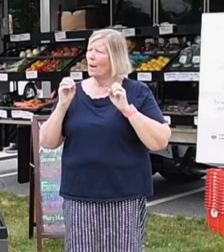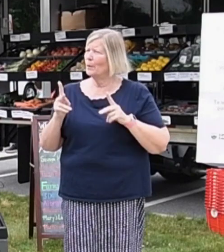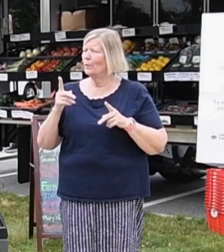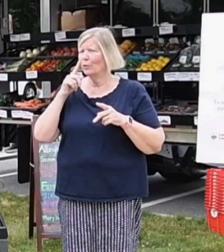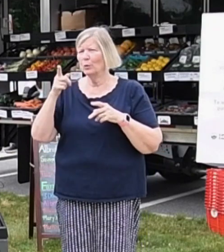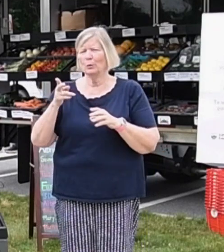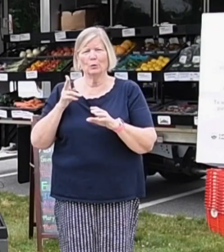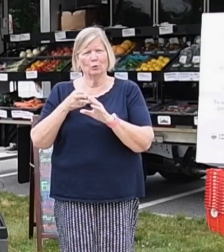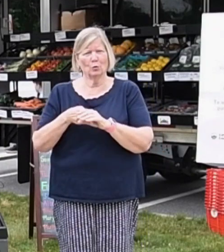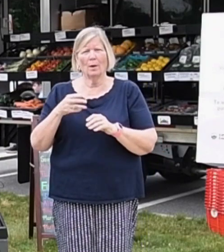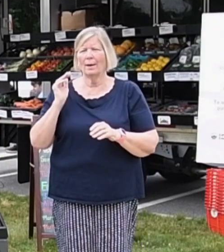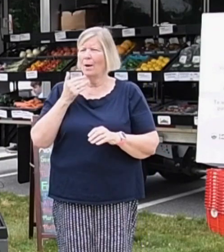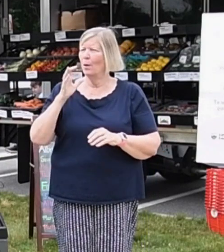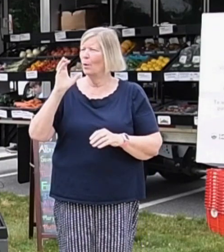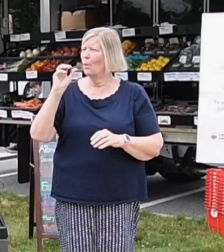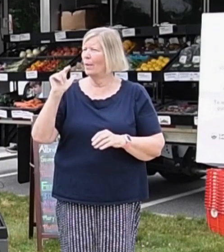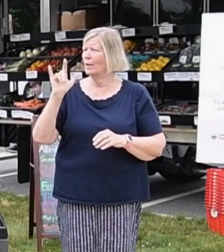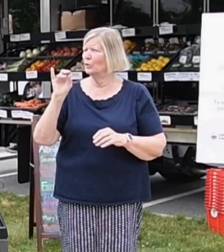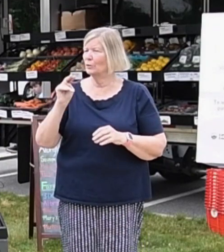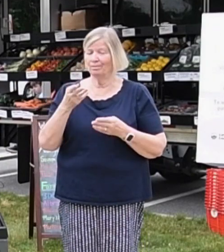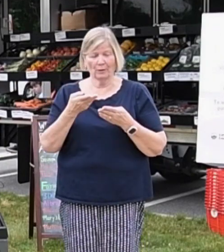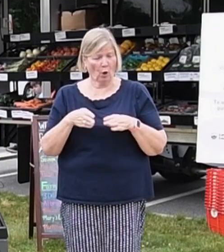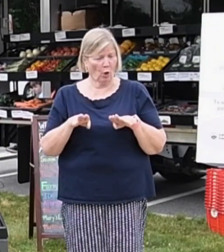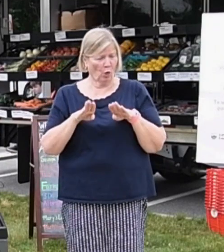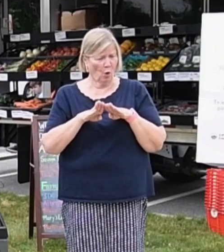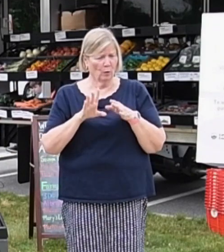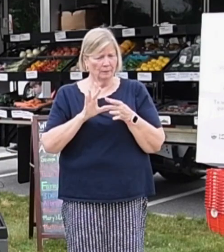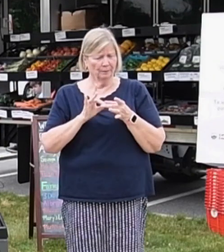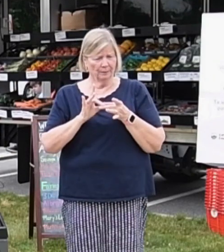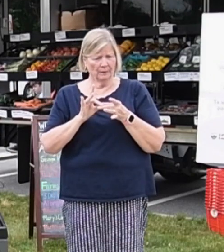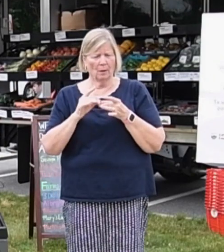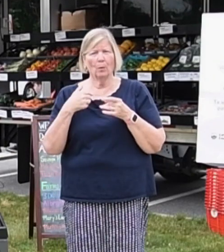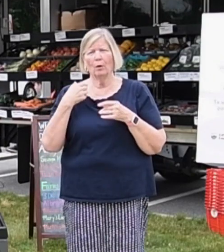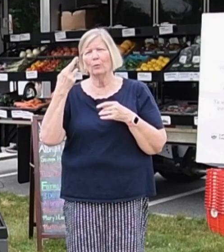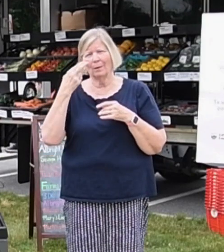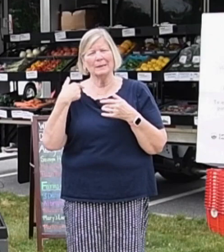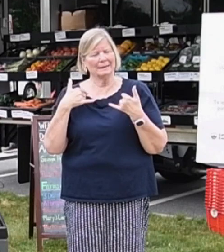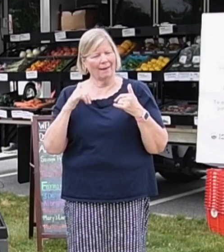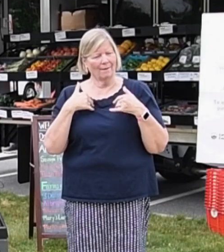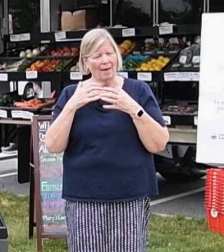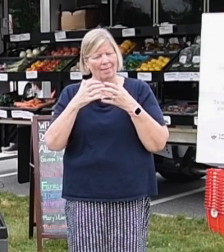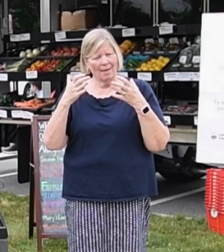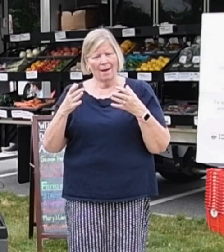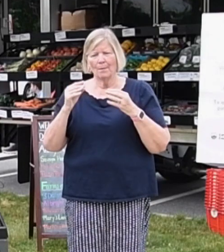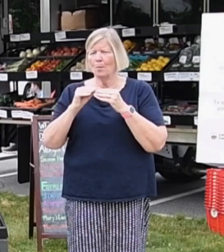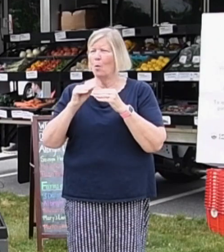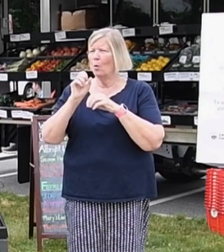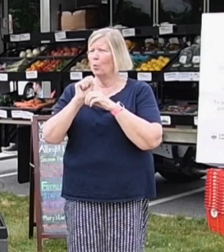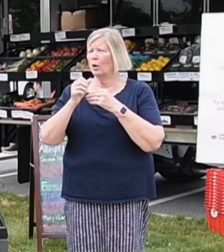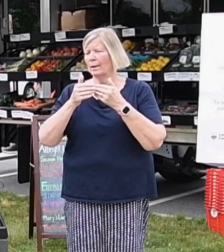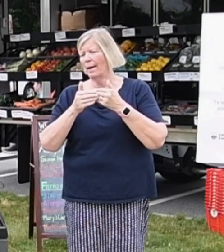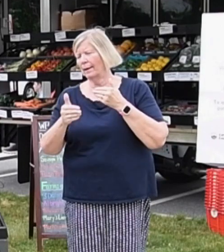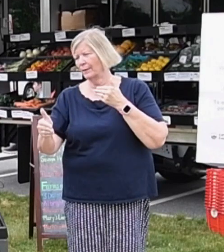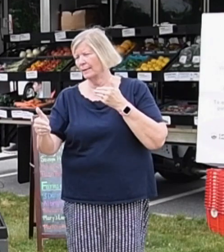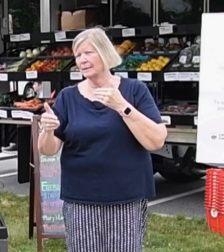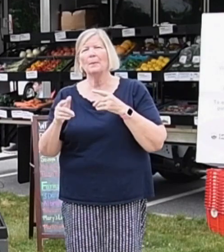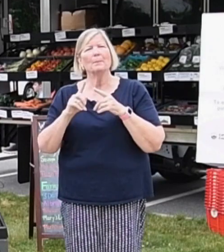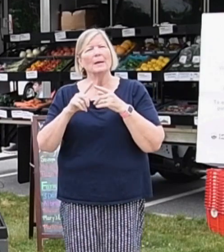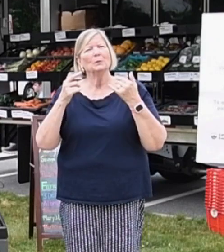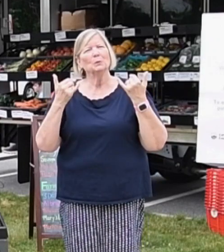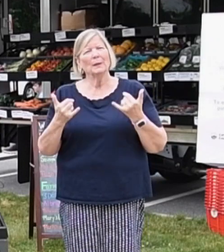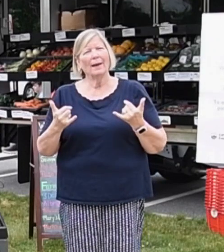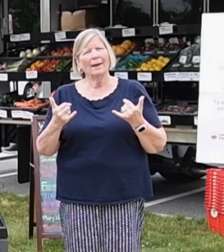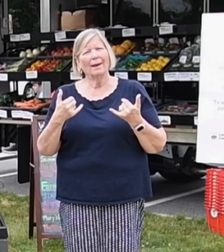for you to join us. In closing, we realize that we still have a lots of work ahead of us. But